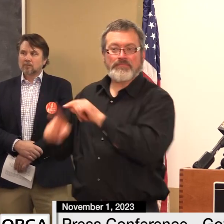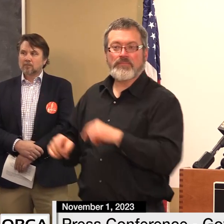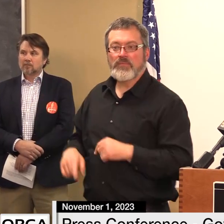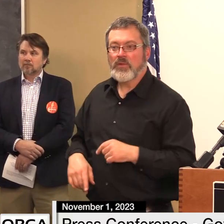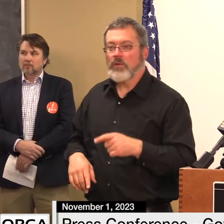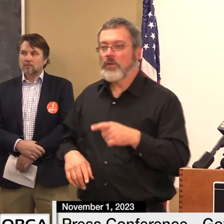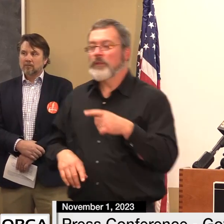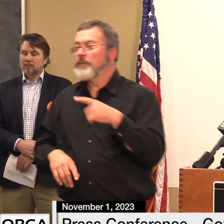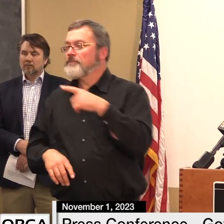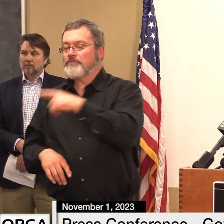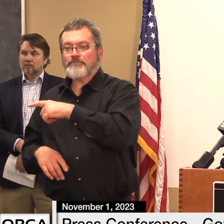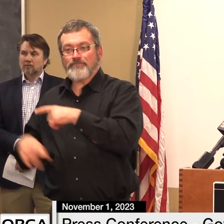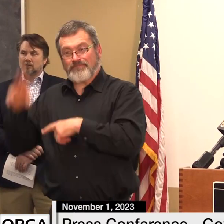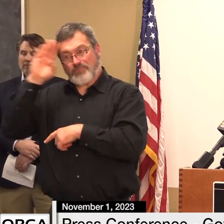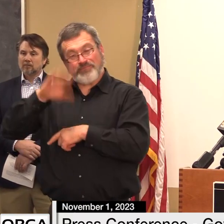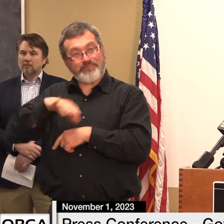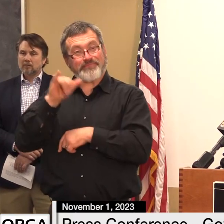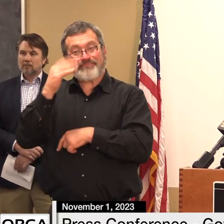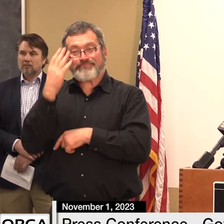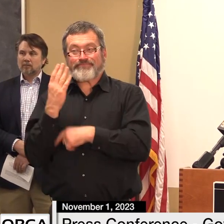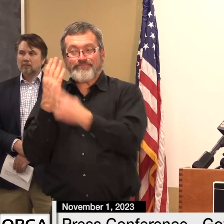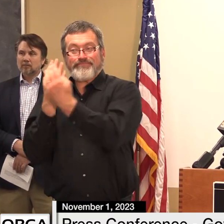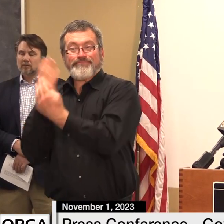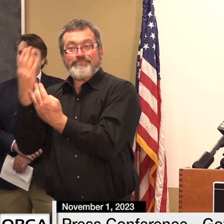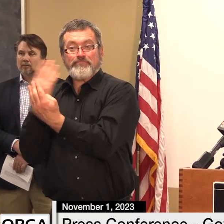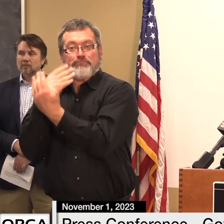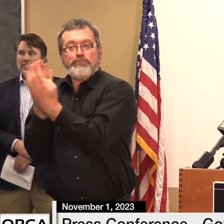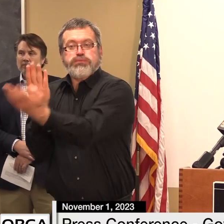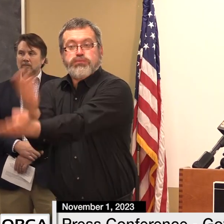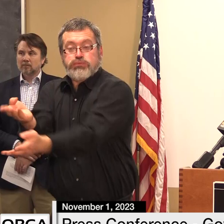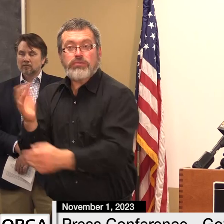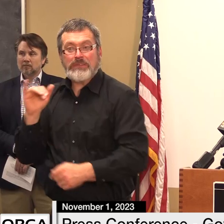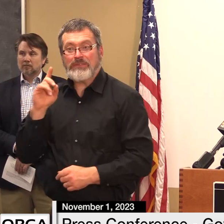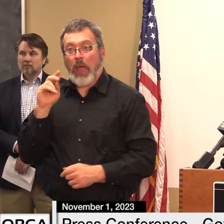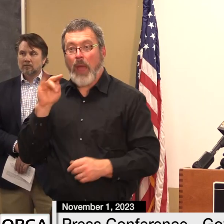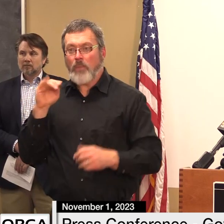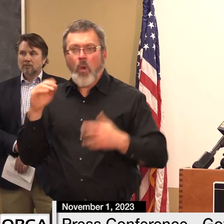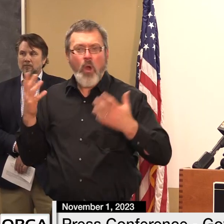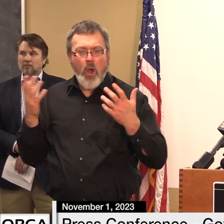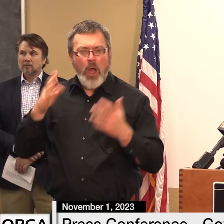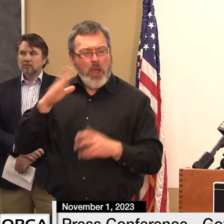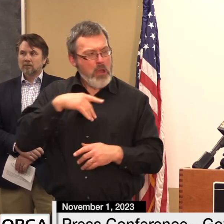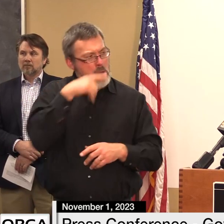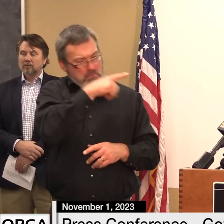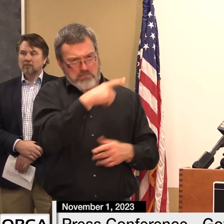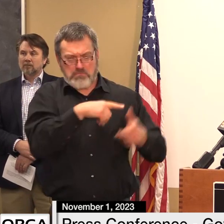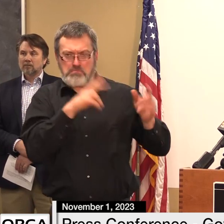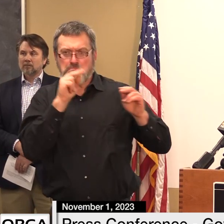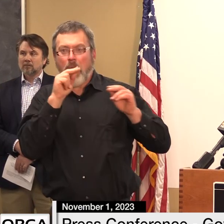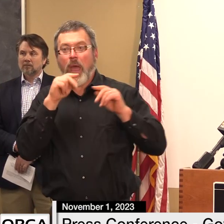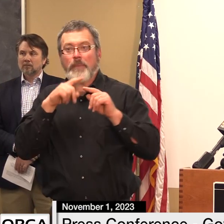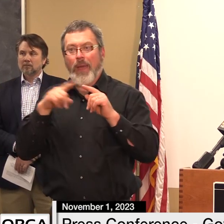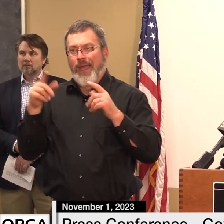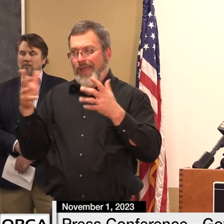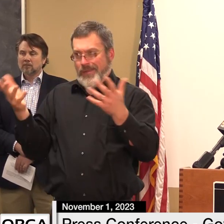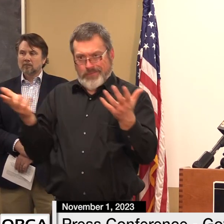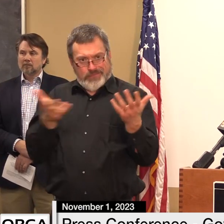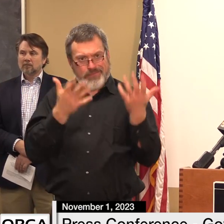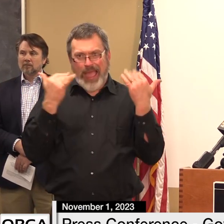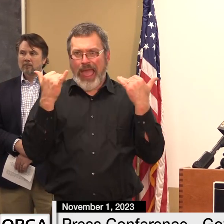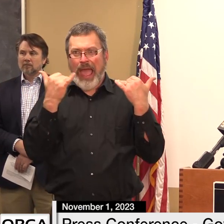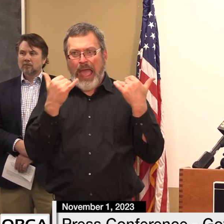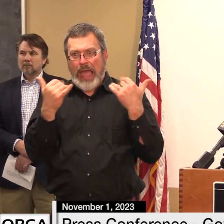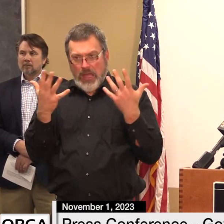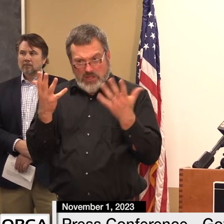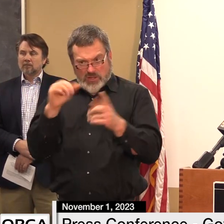just kind of trying to patch holes everywhere. Like it's not the administration, it's just the state of Vermont right now. I guess, do